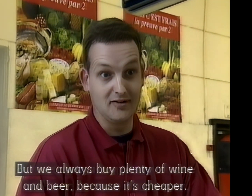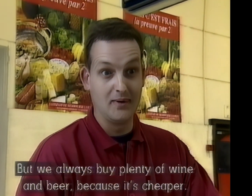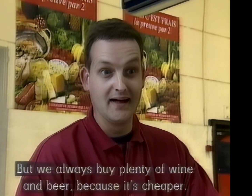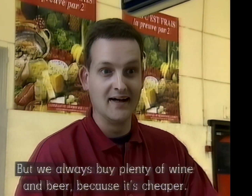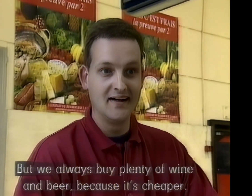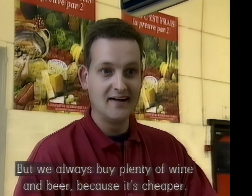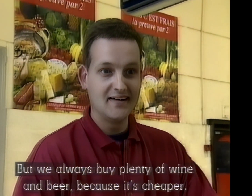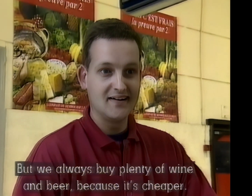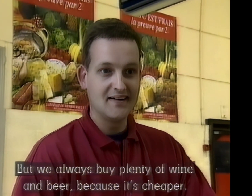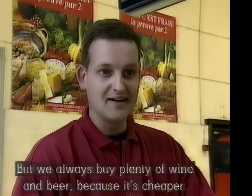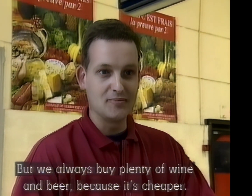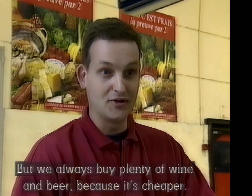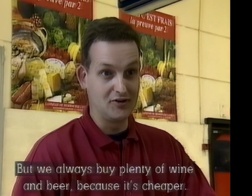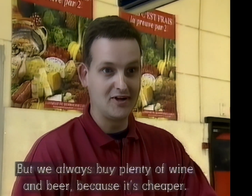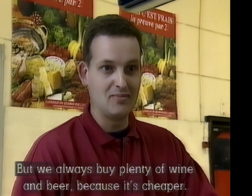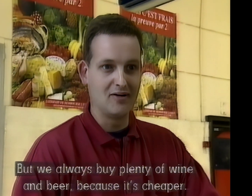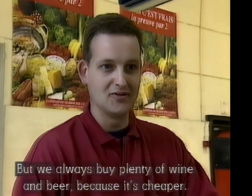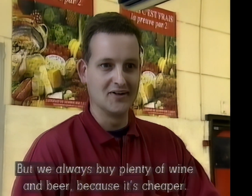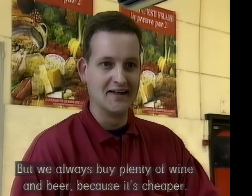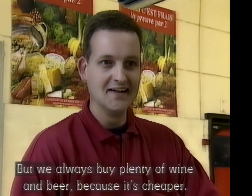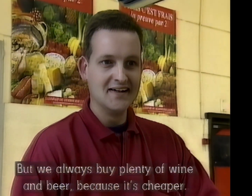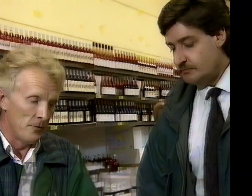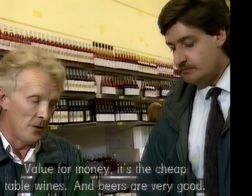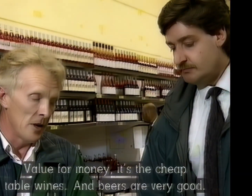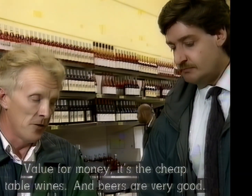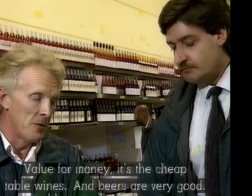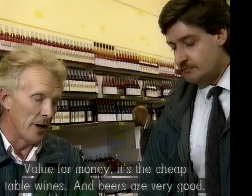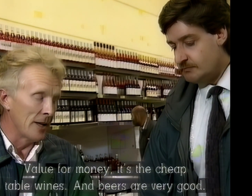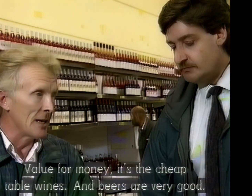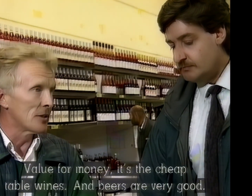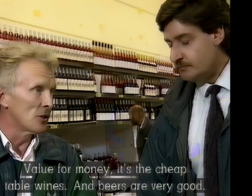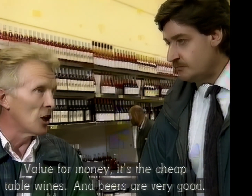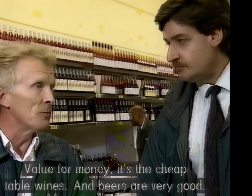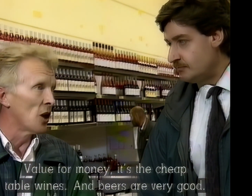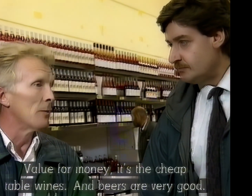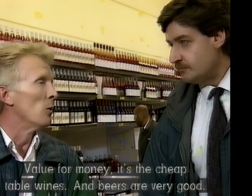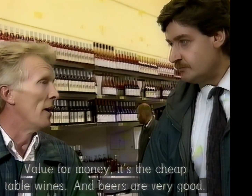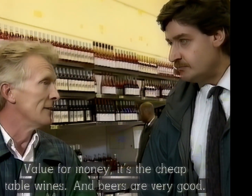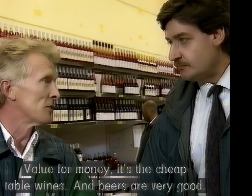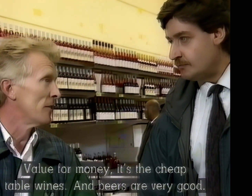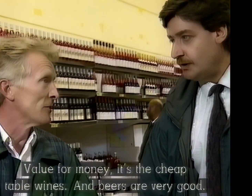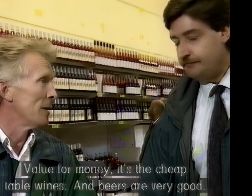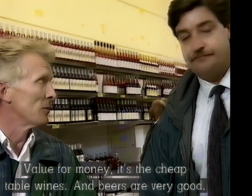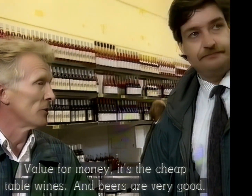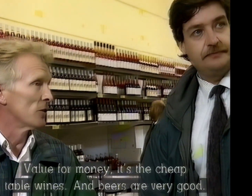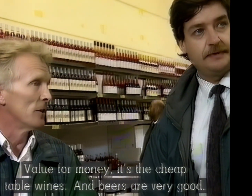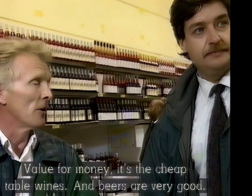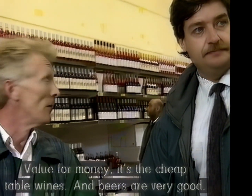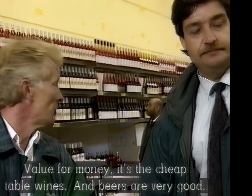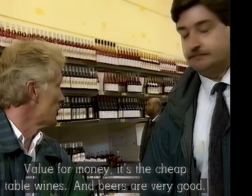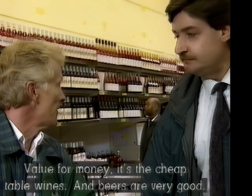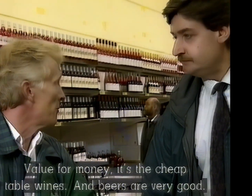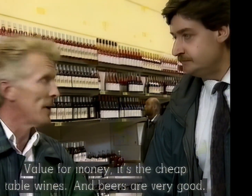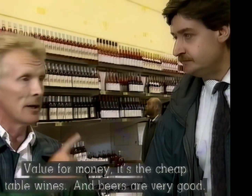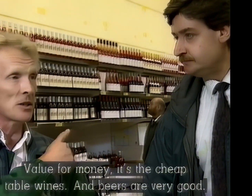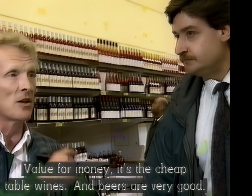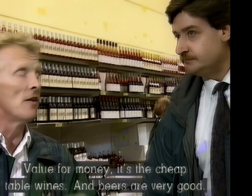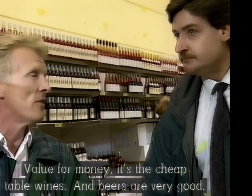beer, because it's cheaper, obviously. Value for money, it's the cheap table wine as far as I'm concerned, and obviously the beers, they're very